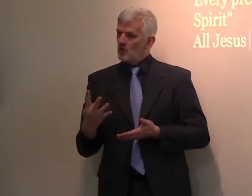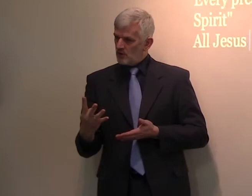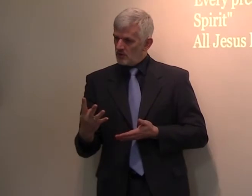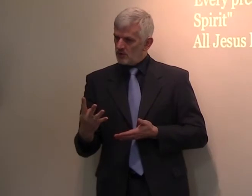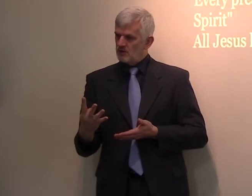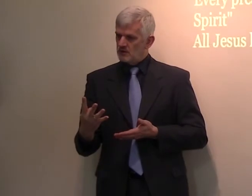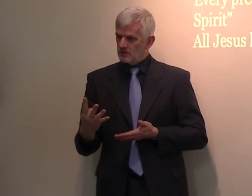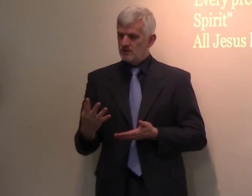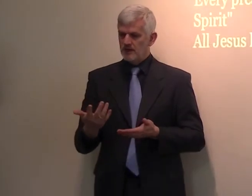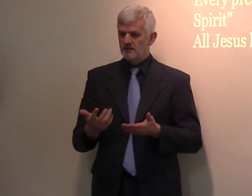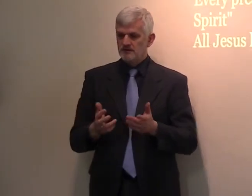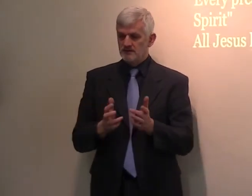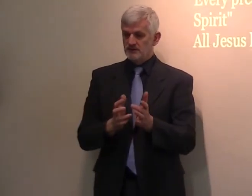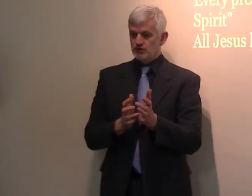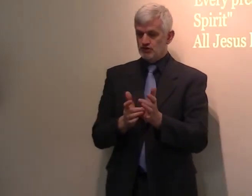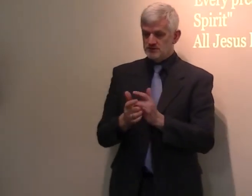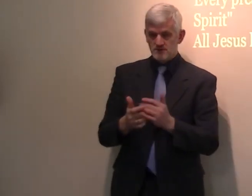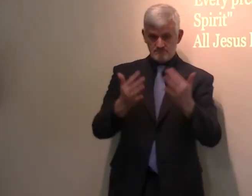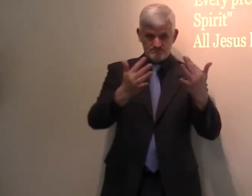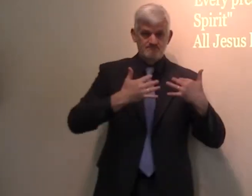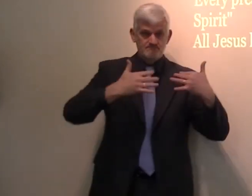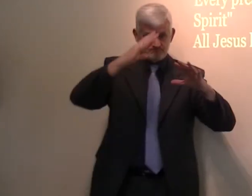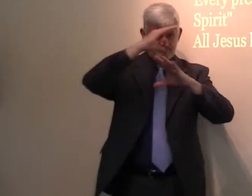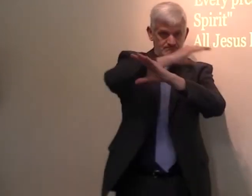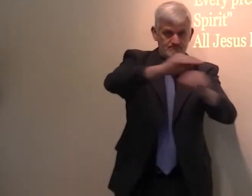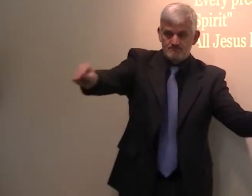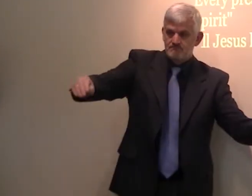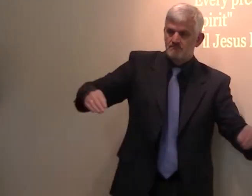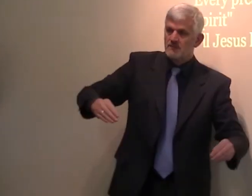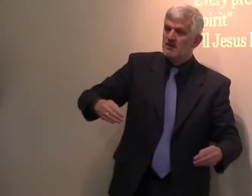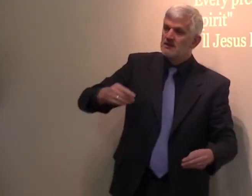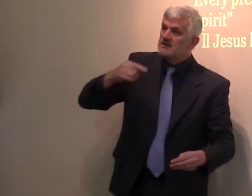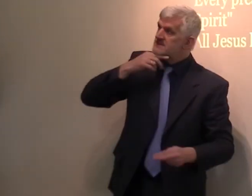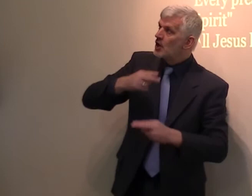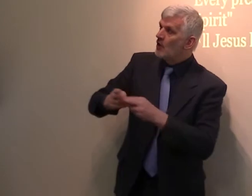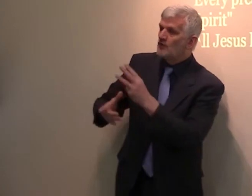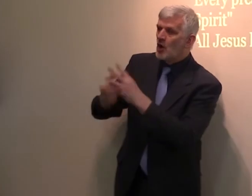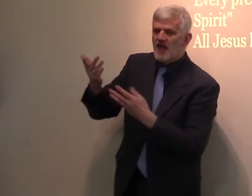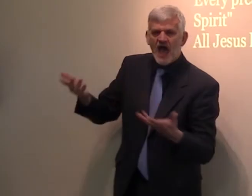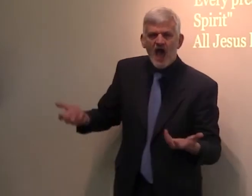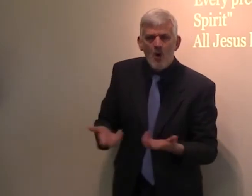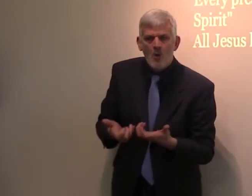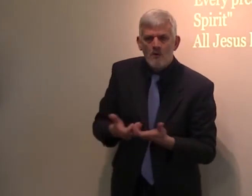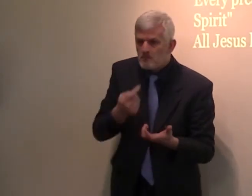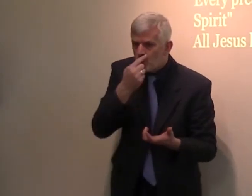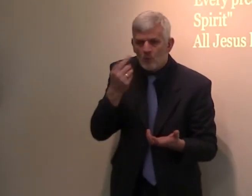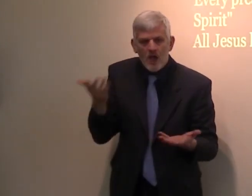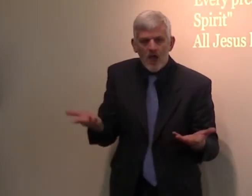declared to be the Son of God from the lineage of David by the power of the Holy Spirit.